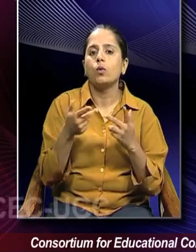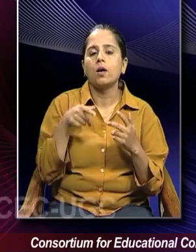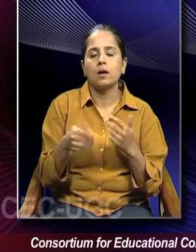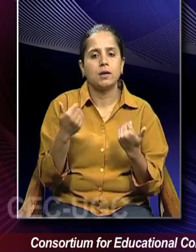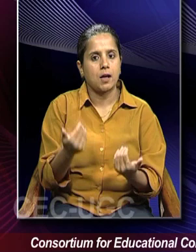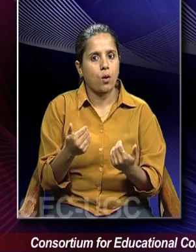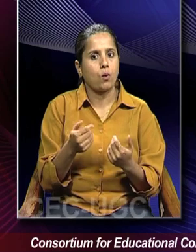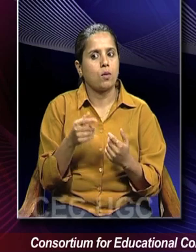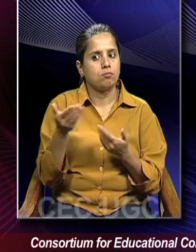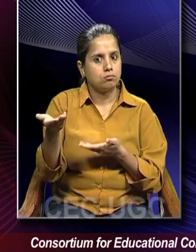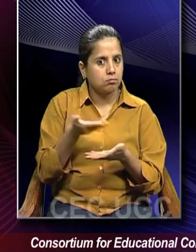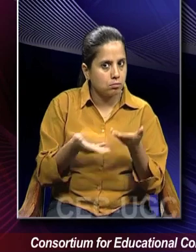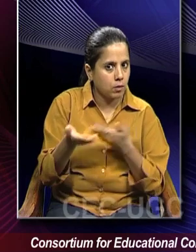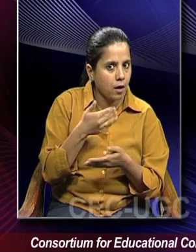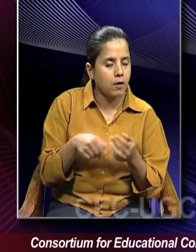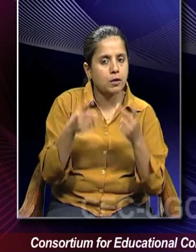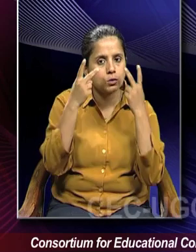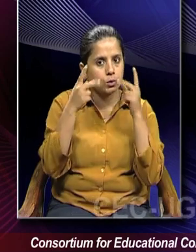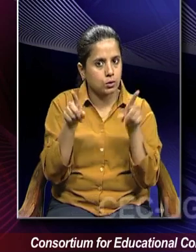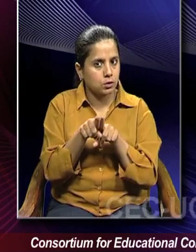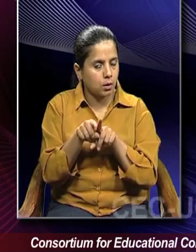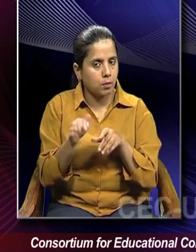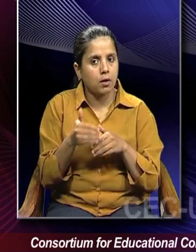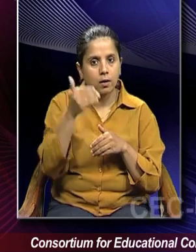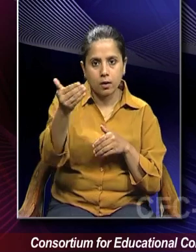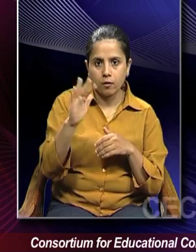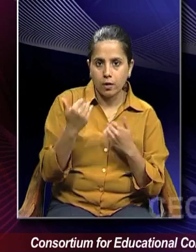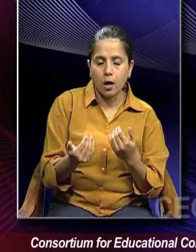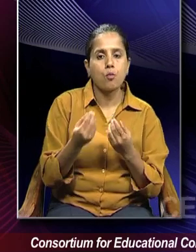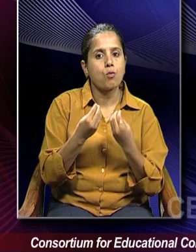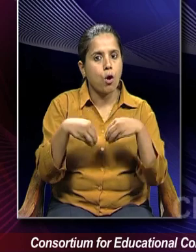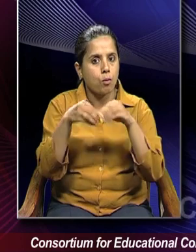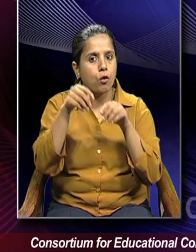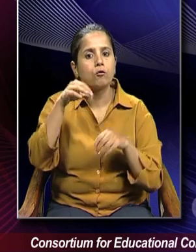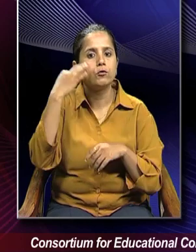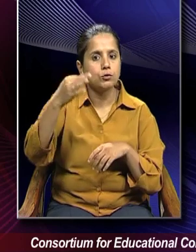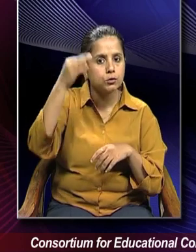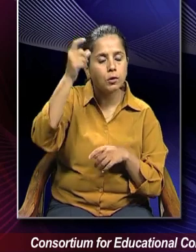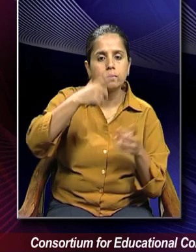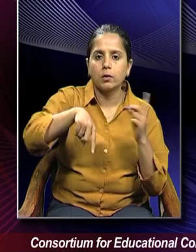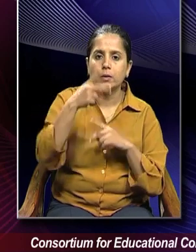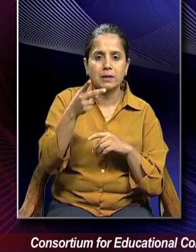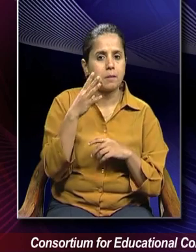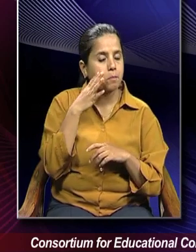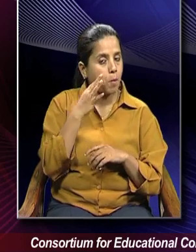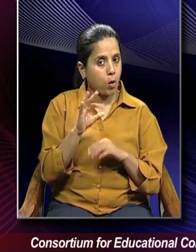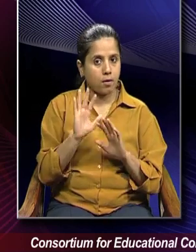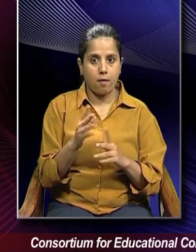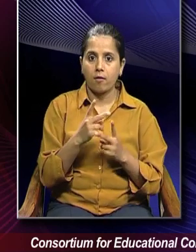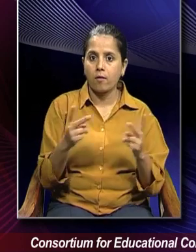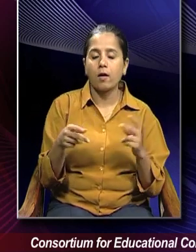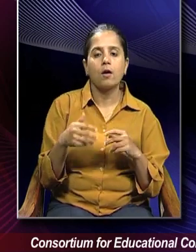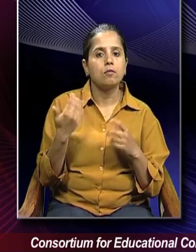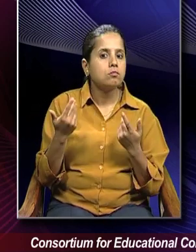current customers and also looking forward to have more and more future customers. It is an essential aspect of